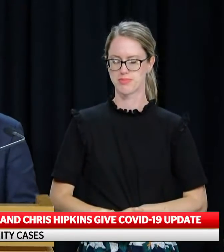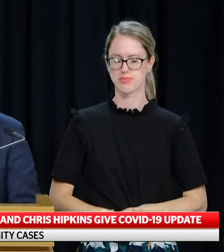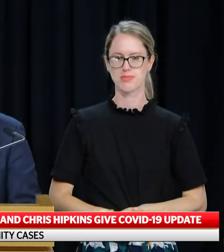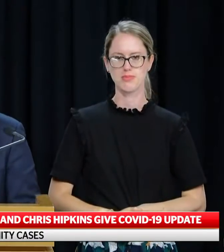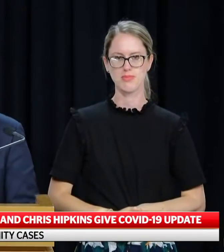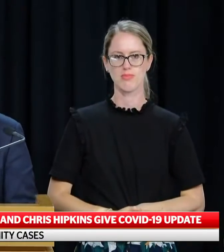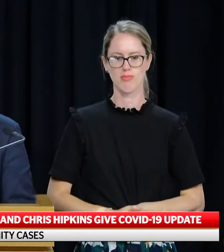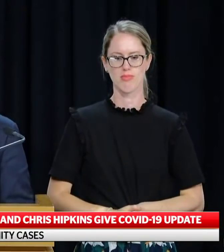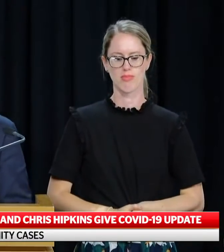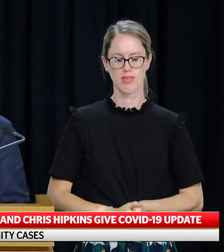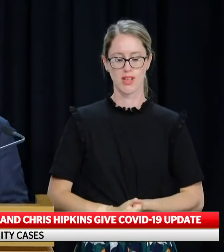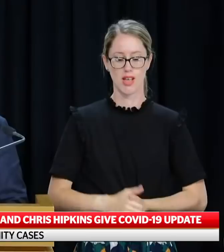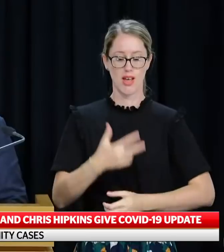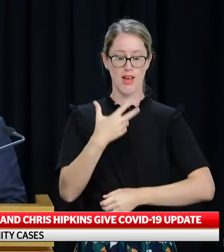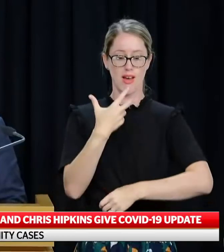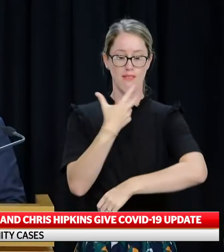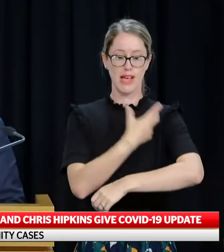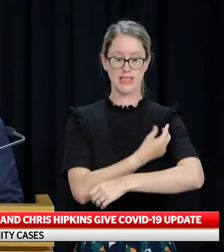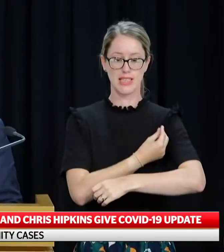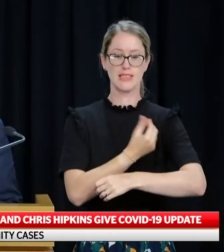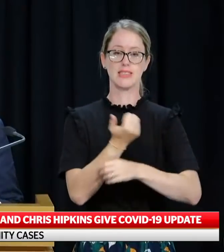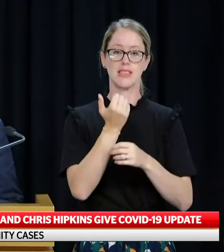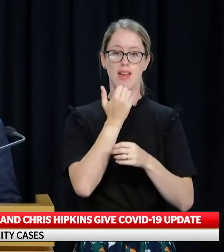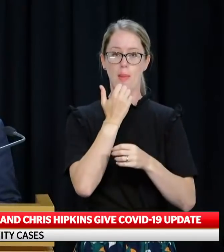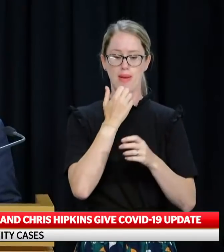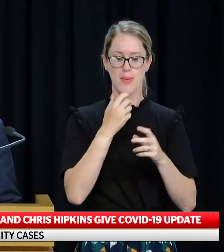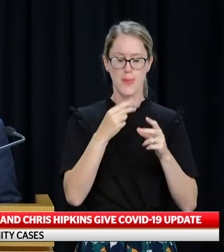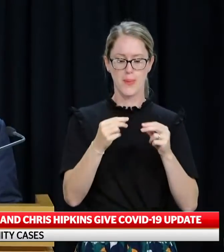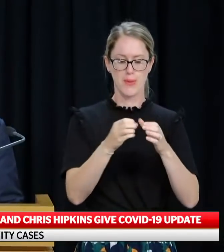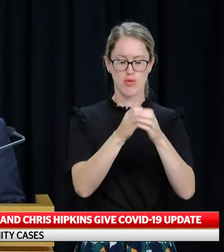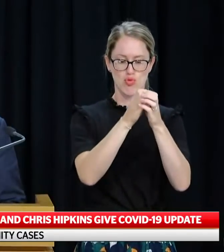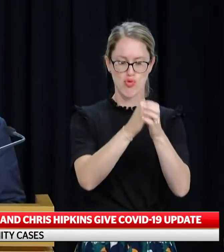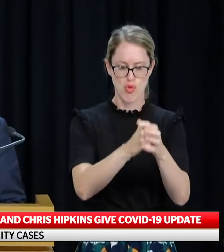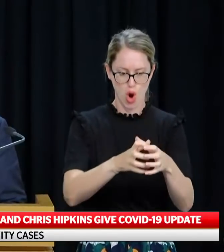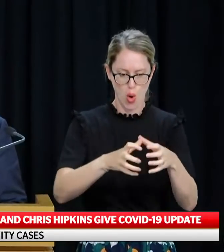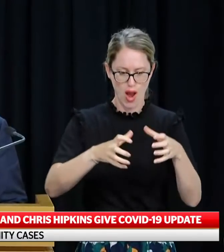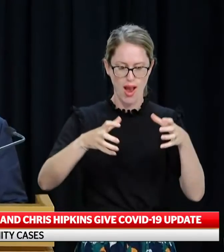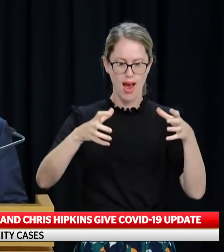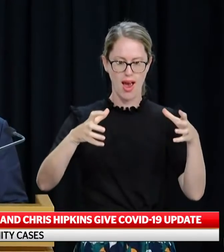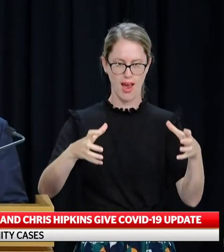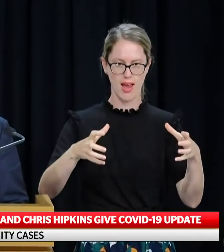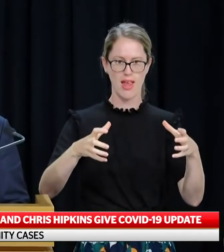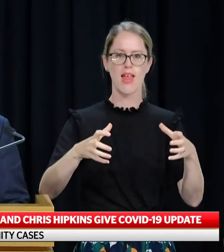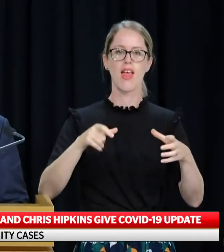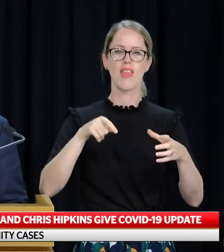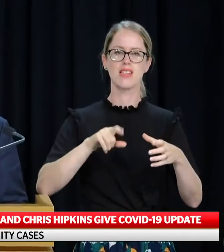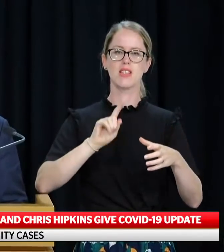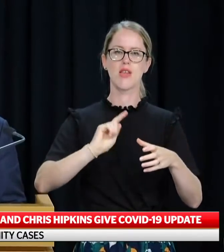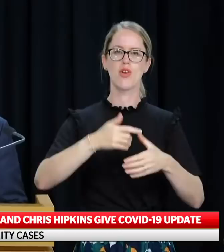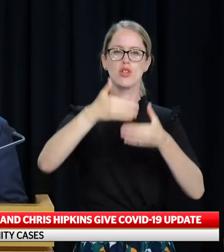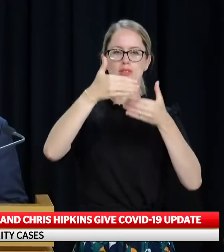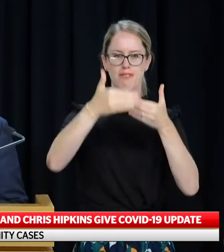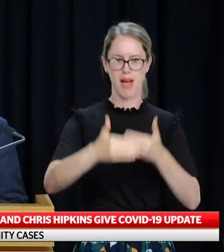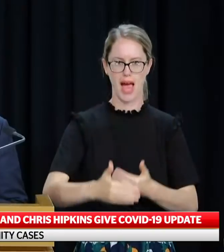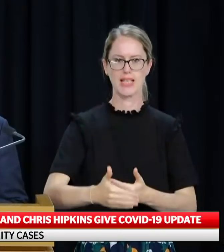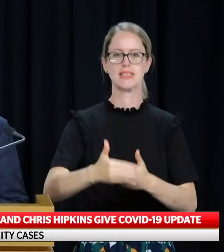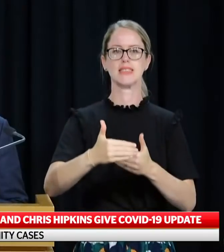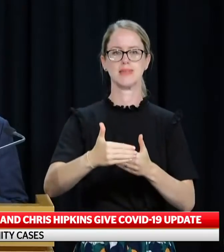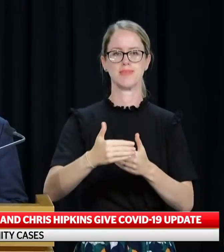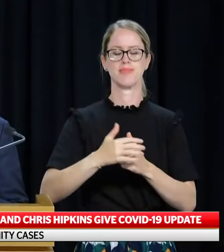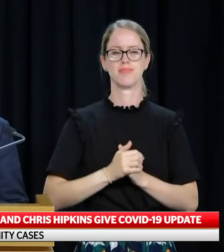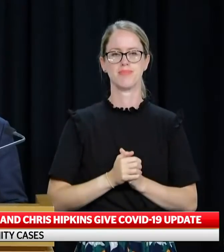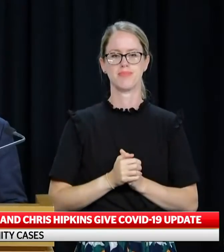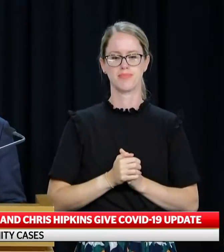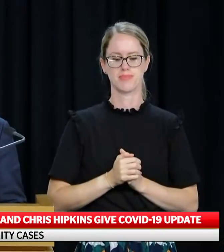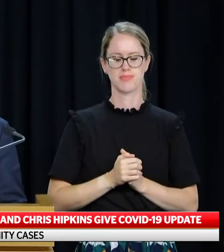gradual scale up of vaccines being administered amongst this Tier 1 group as we had planned. As the process at